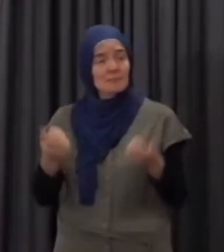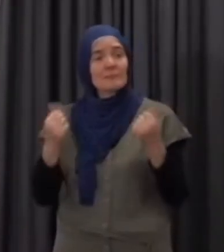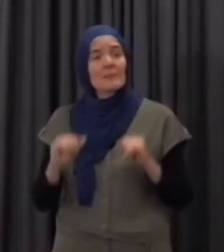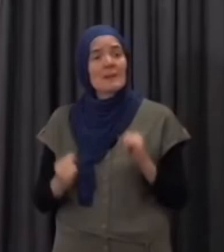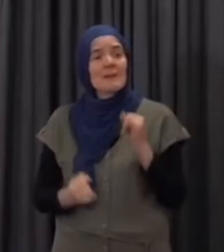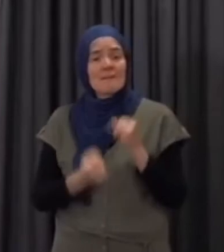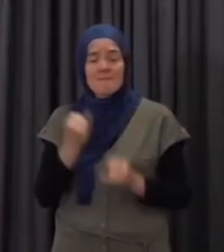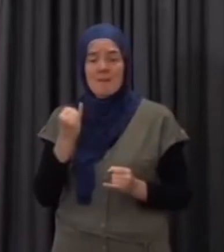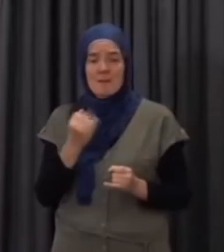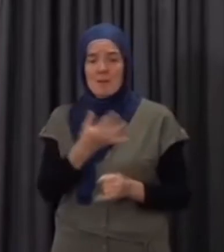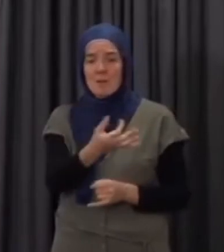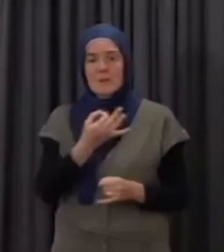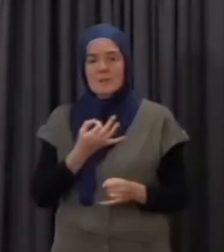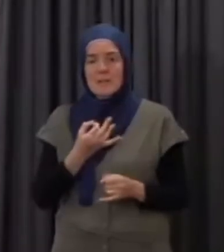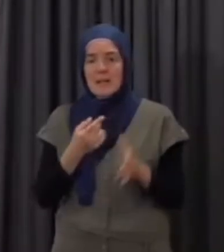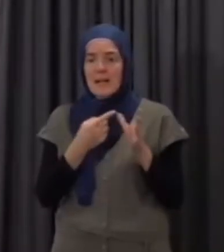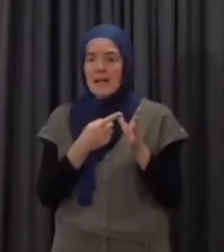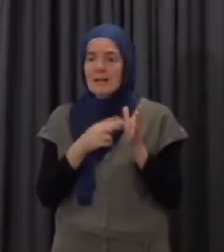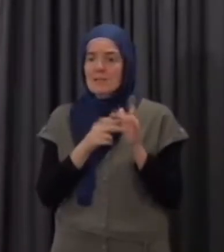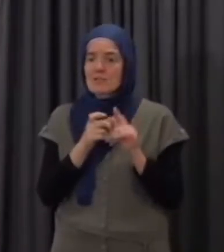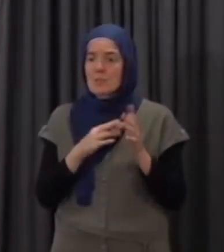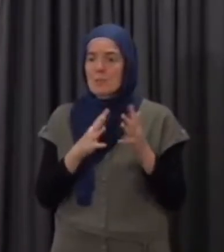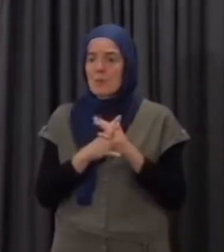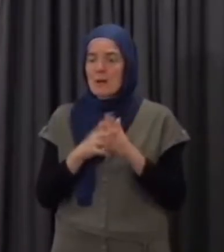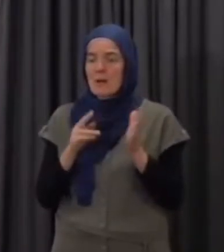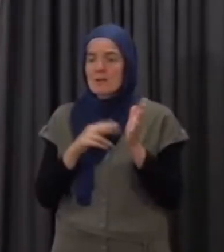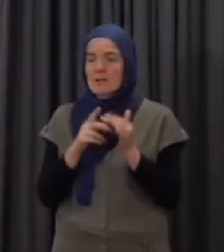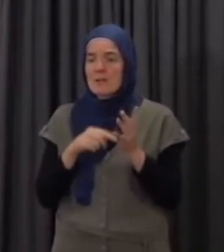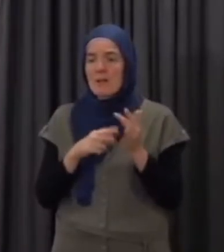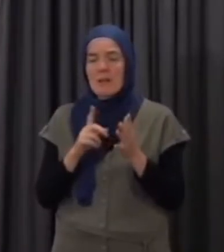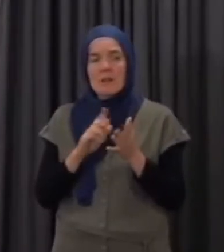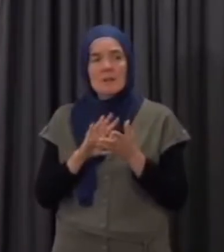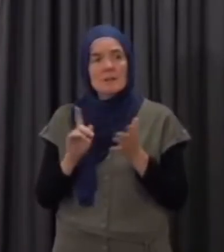from Andrew Nettle from The Leader.